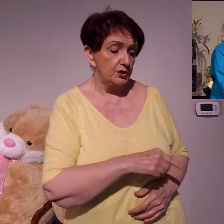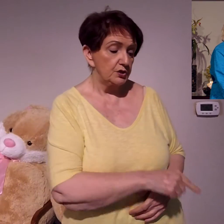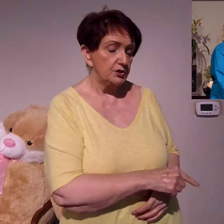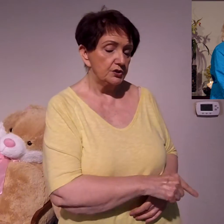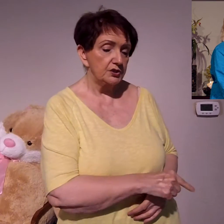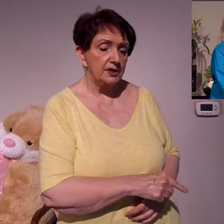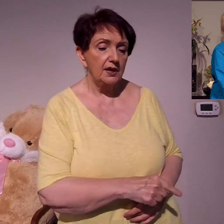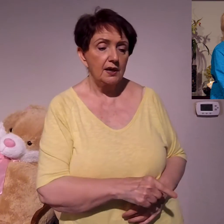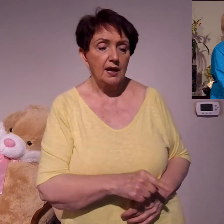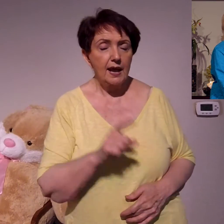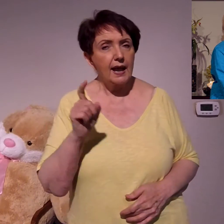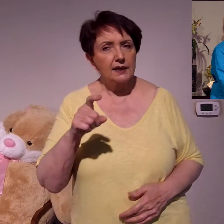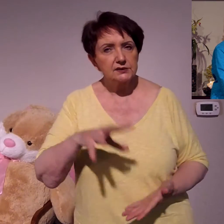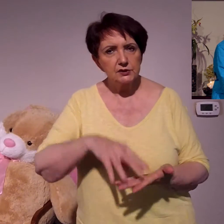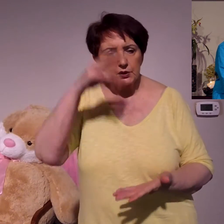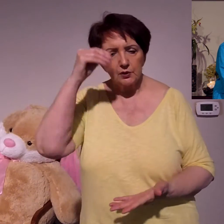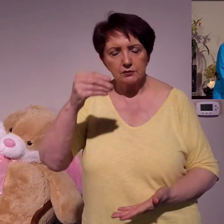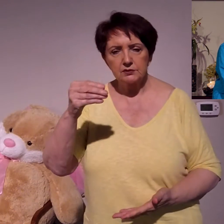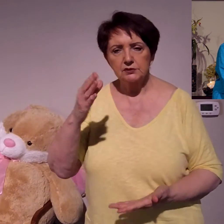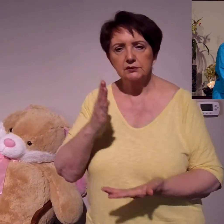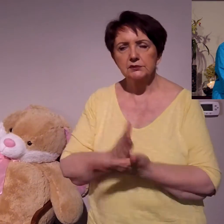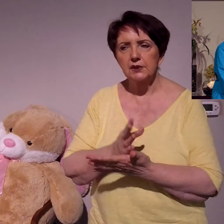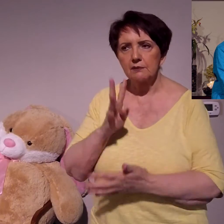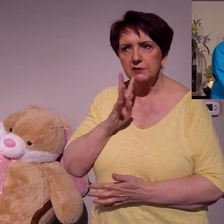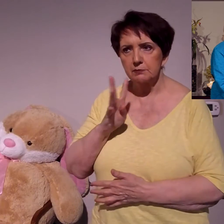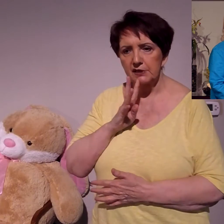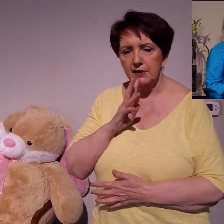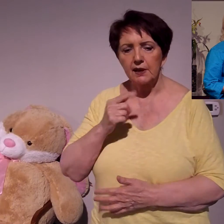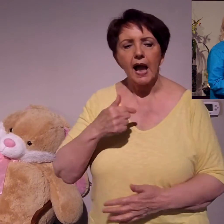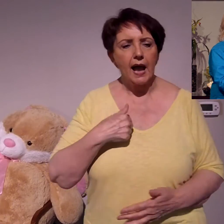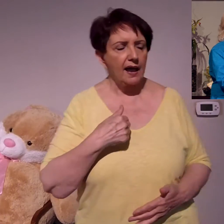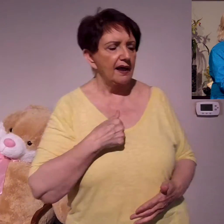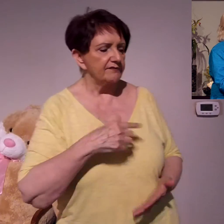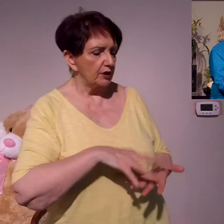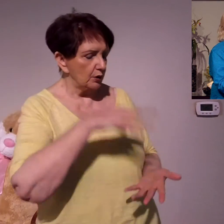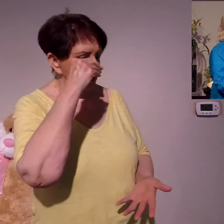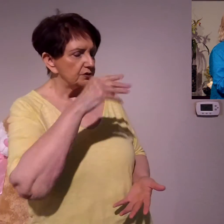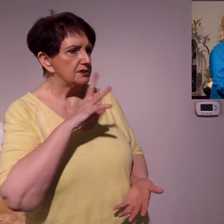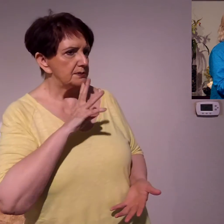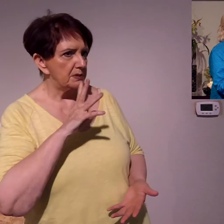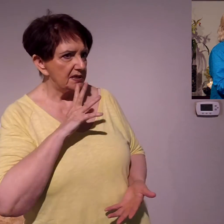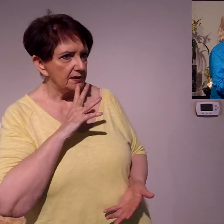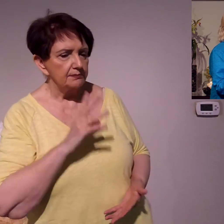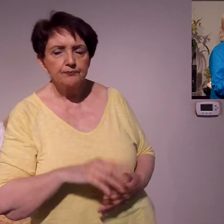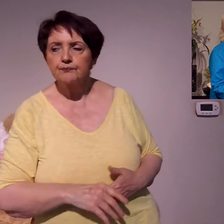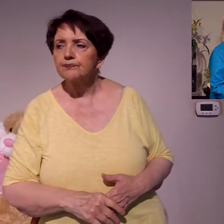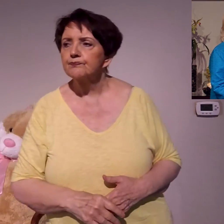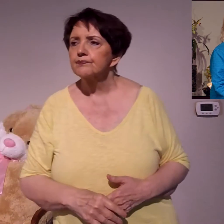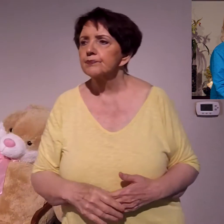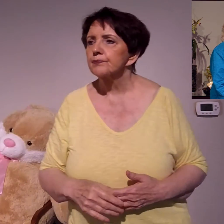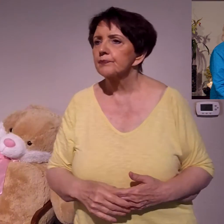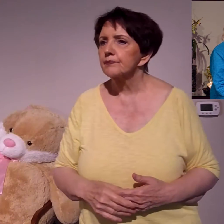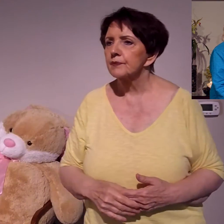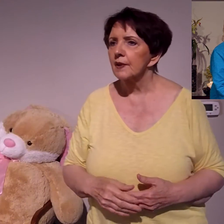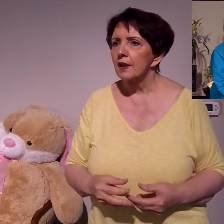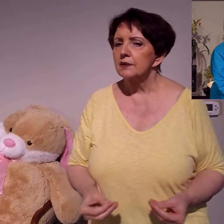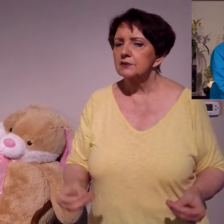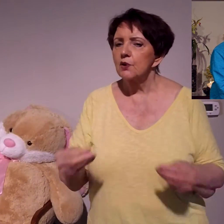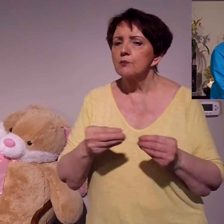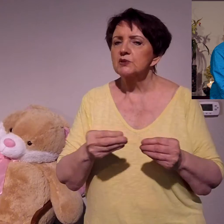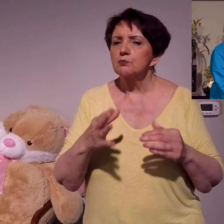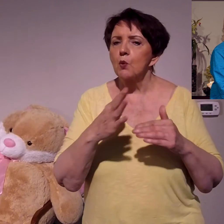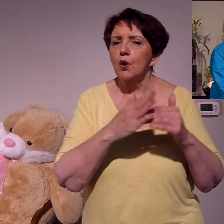not speak, and I actually have to learn how to speak. And it's so much more